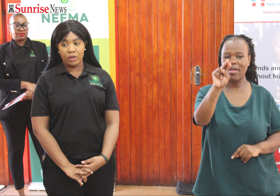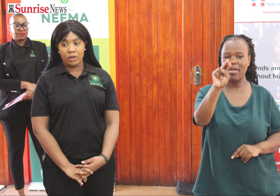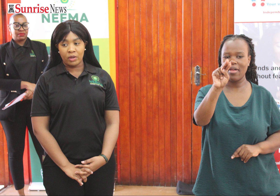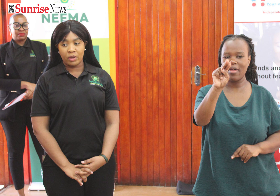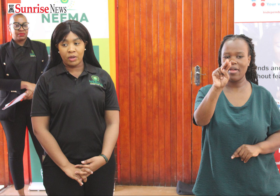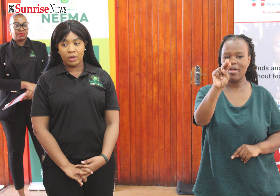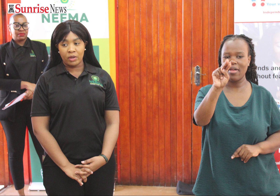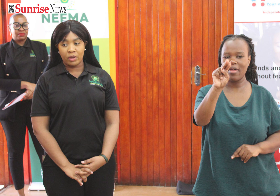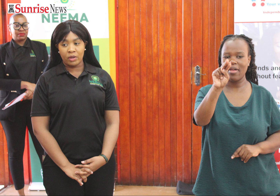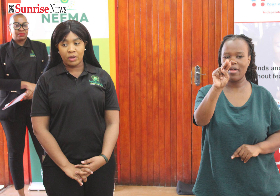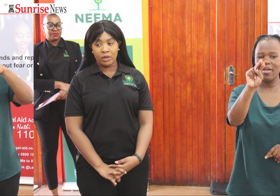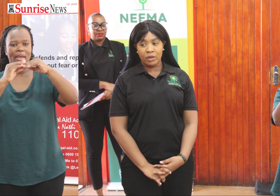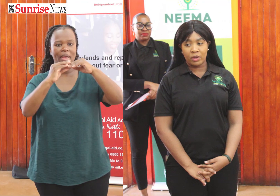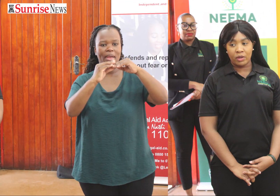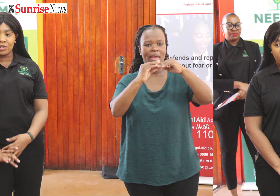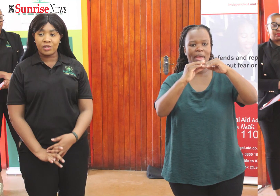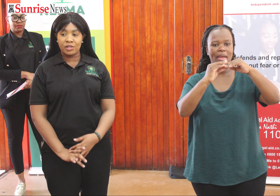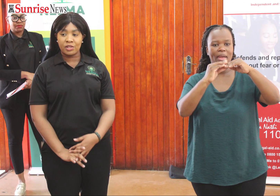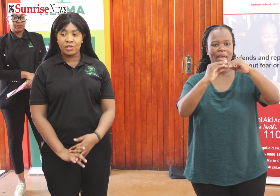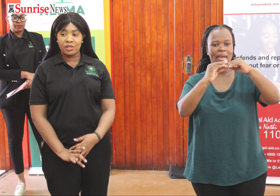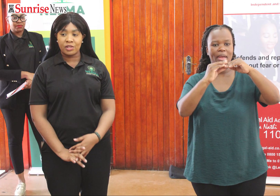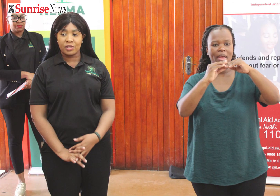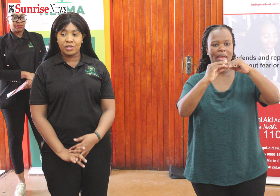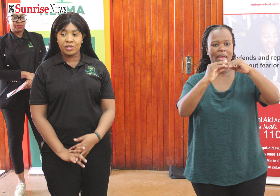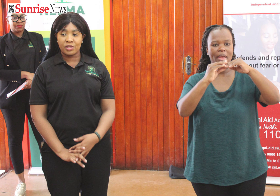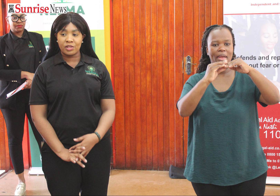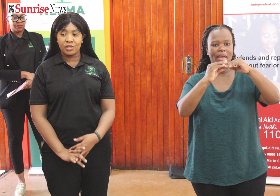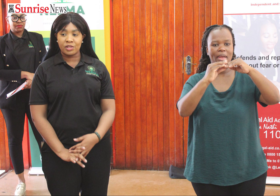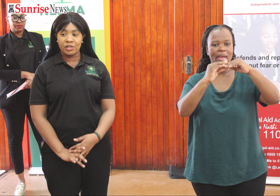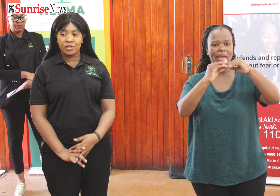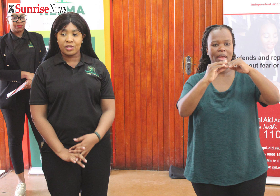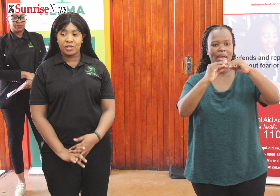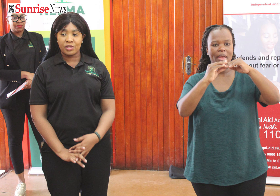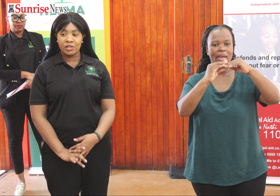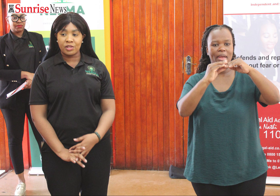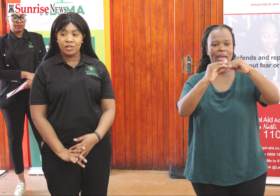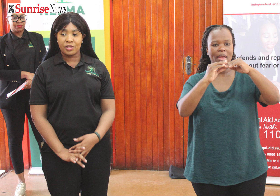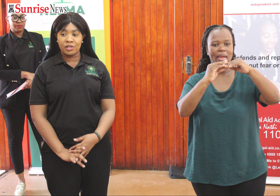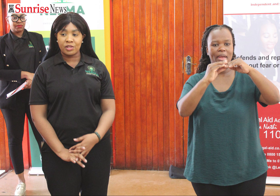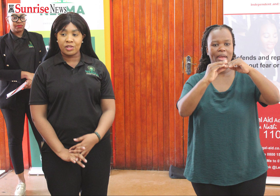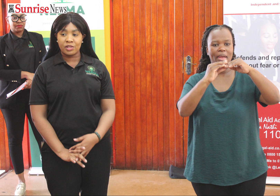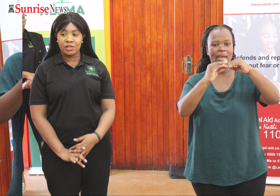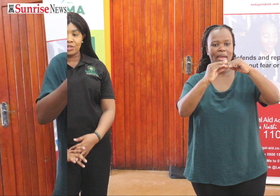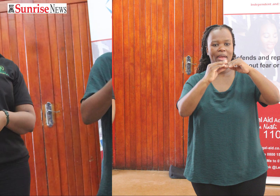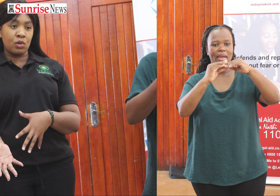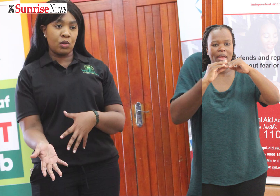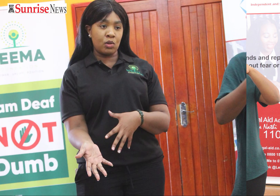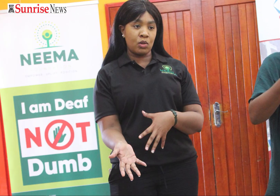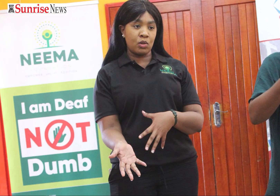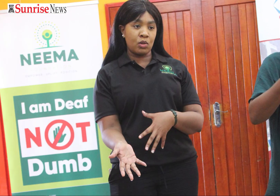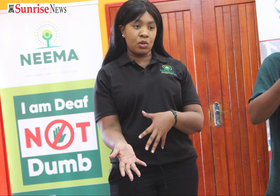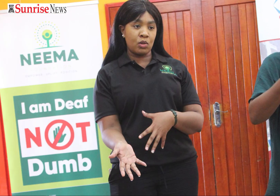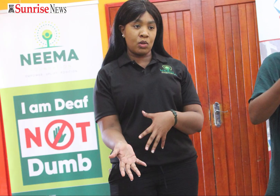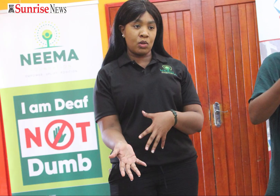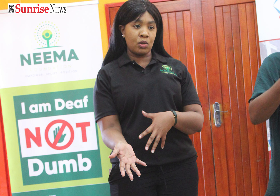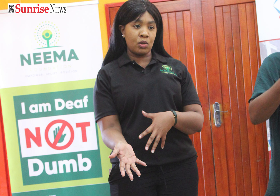think even with SAPS, because everywhere we go, SAPS is at the top of the list. So I really hope that colleagues,